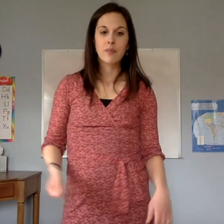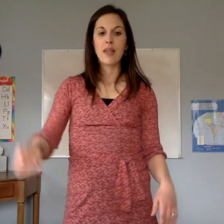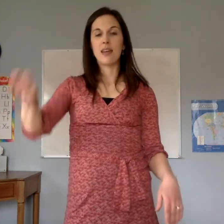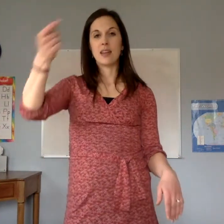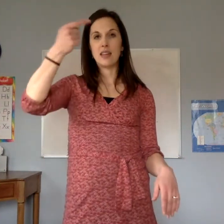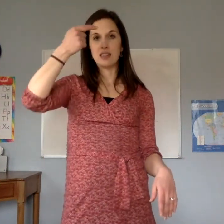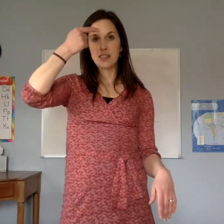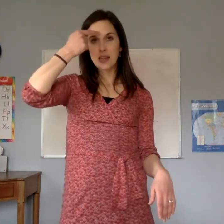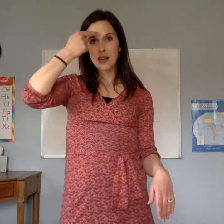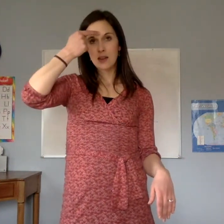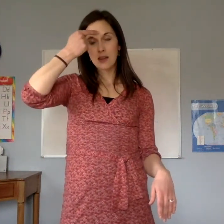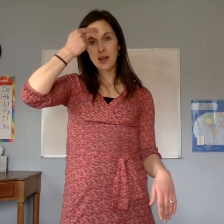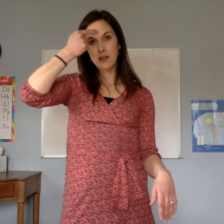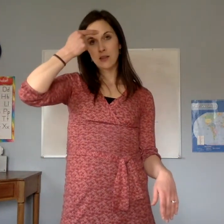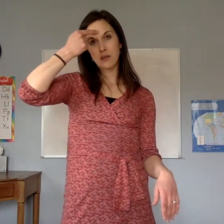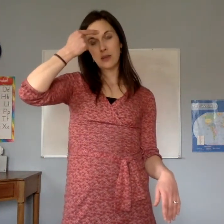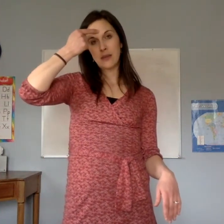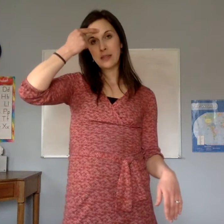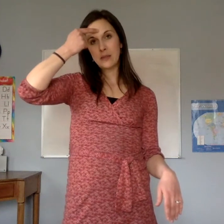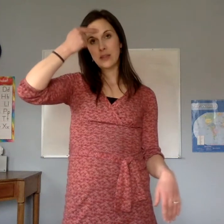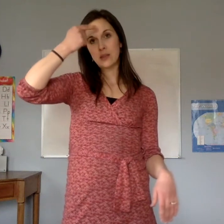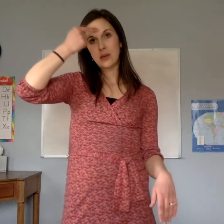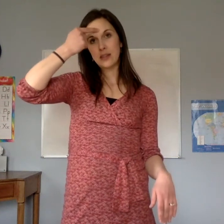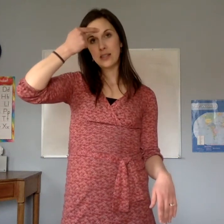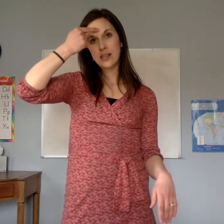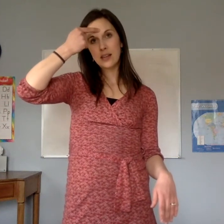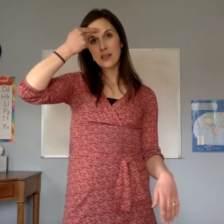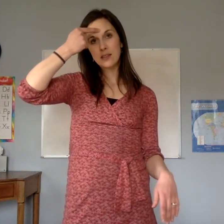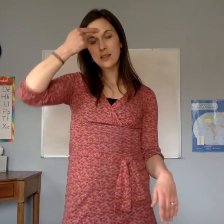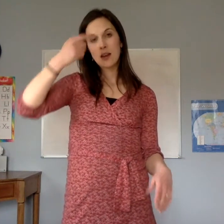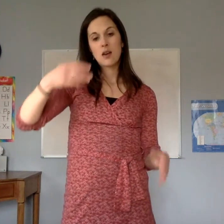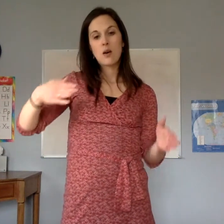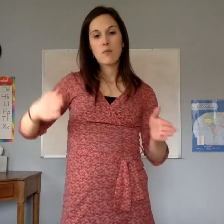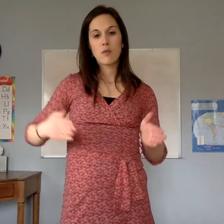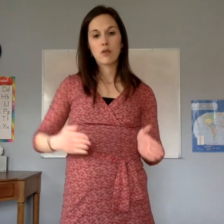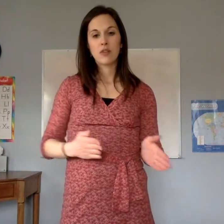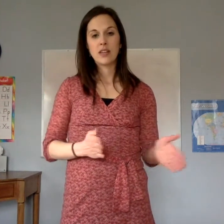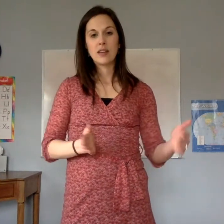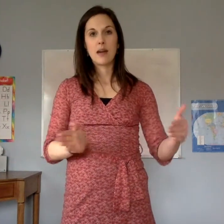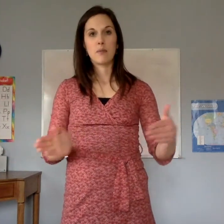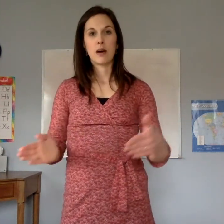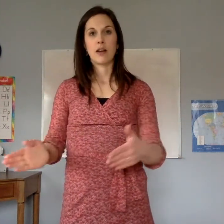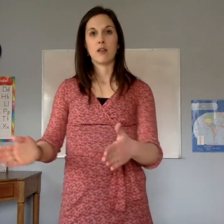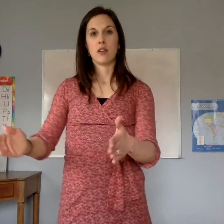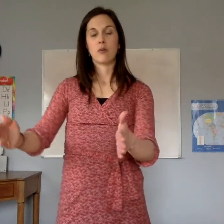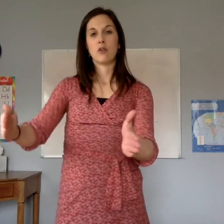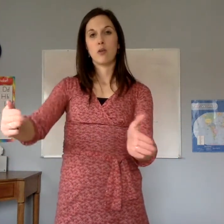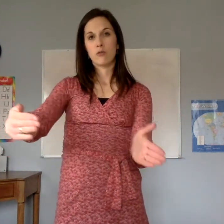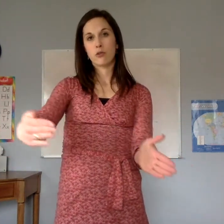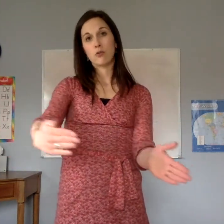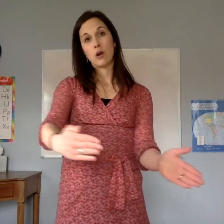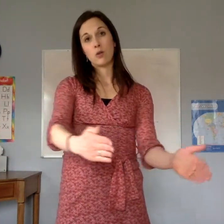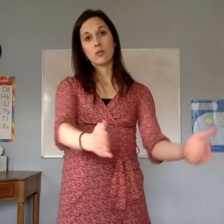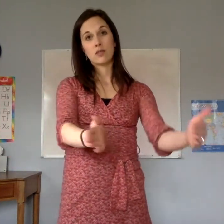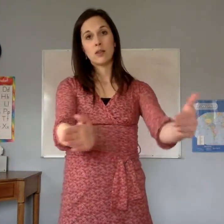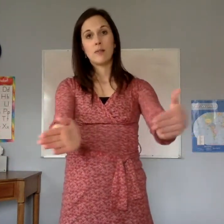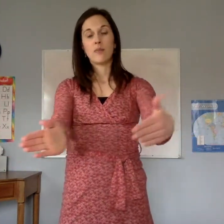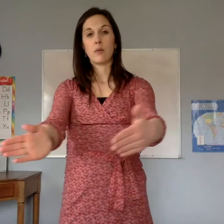And then India, again with the Bindi B. So India's Mauryan Empire, they were known for roads. And we're